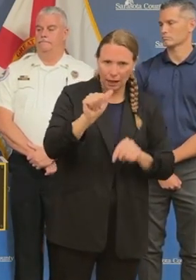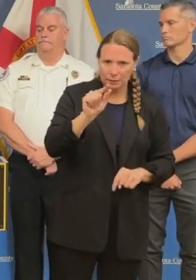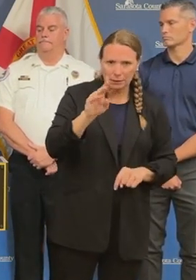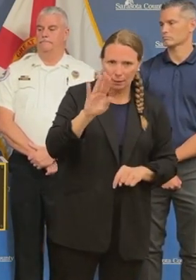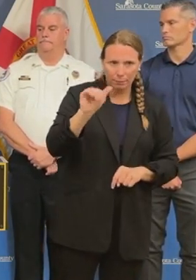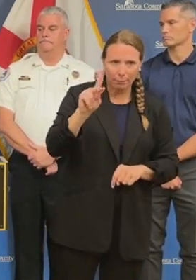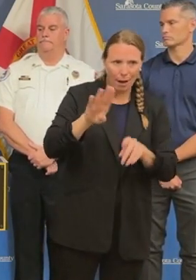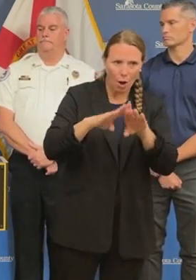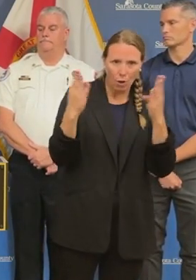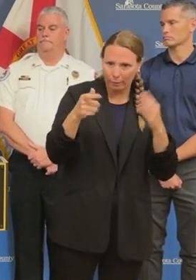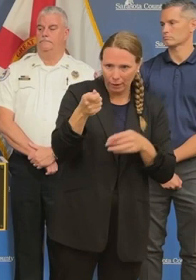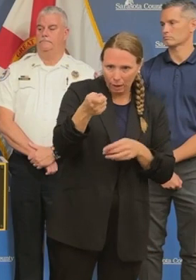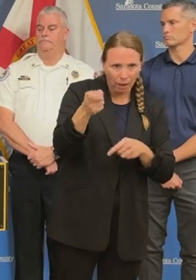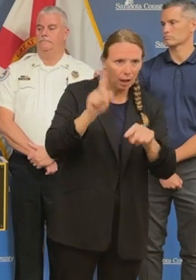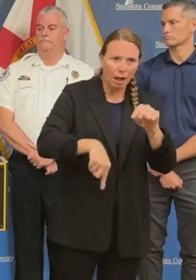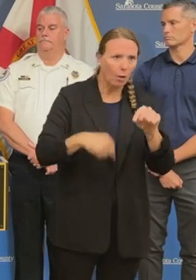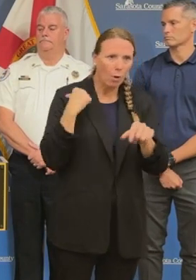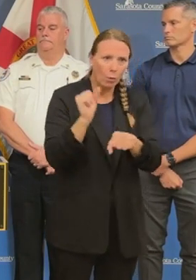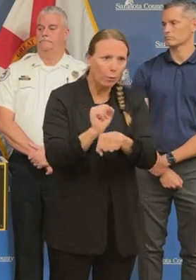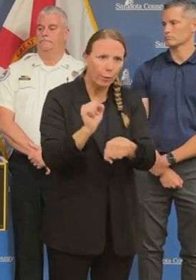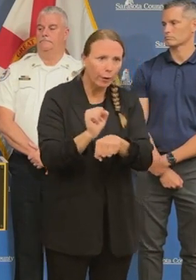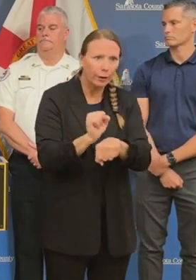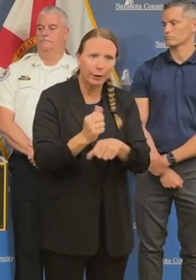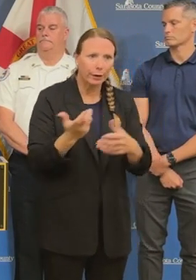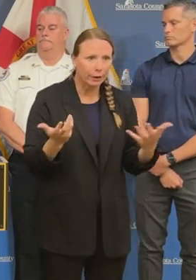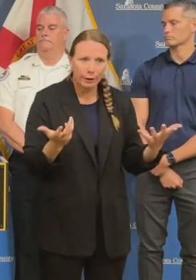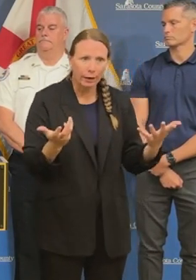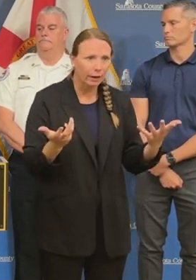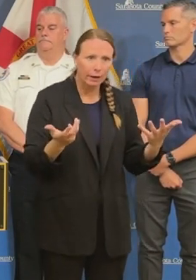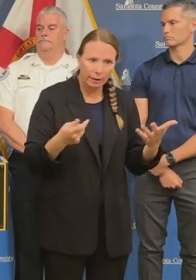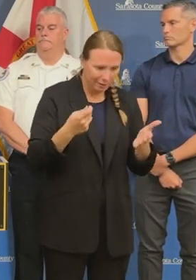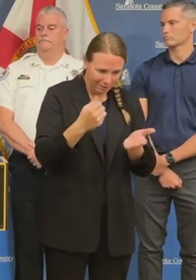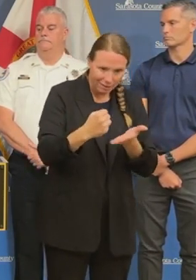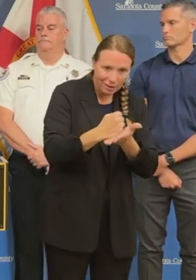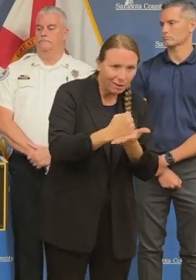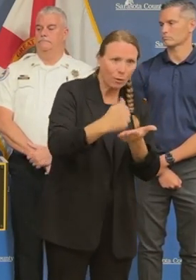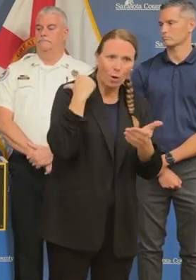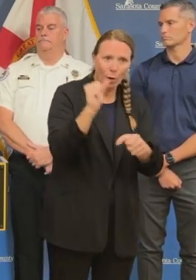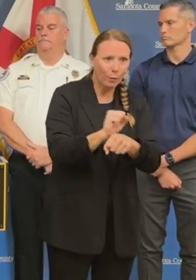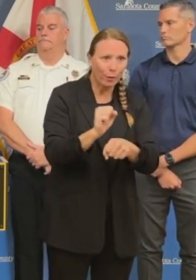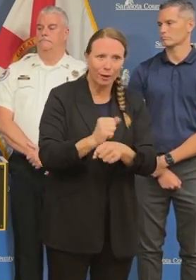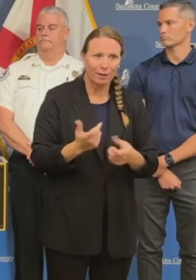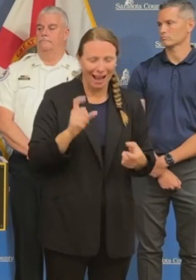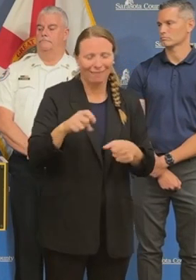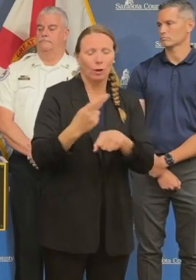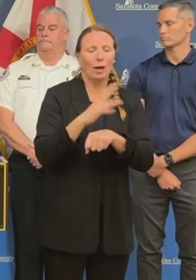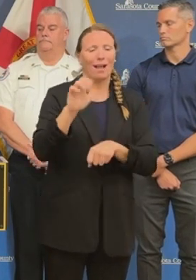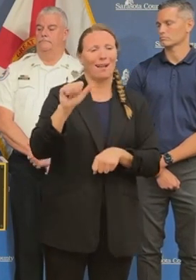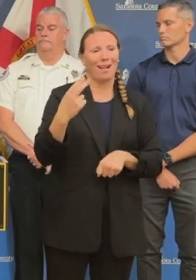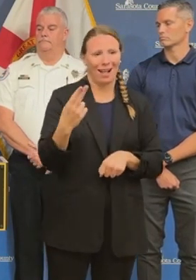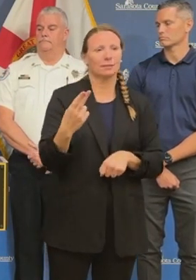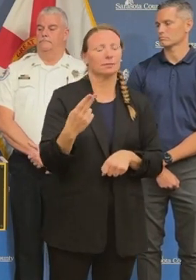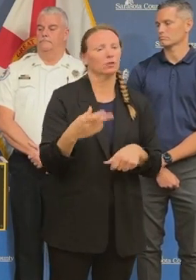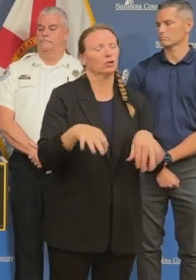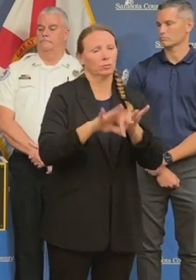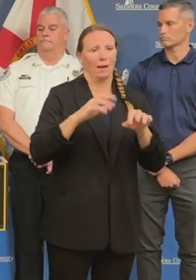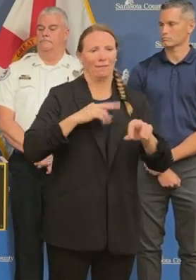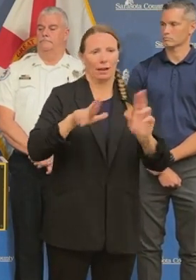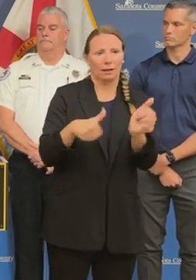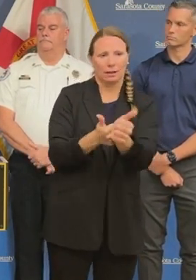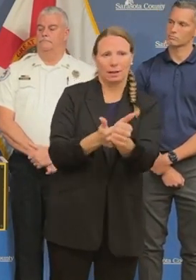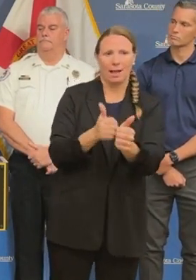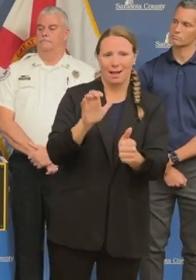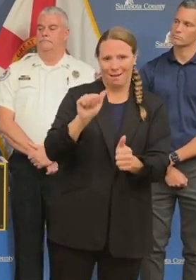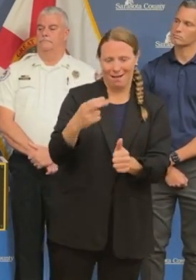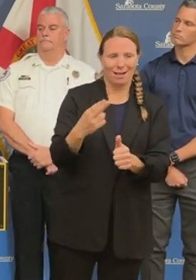to be able to run their normal, cash machines or their normal, checkout machines. So having cash on hand will be handy. And then